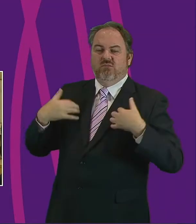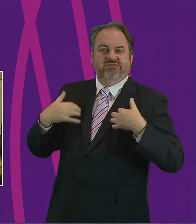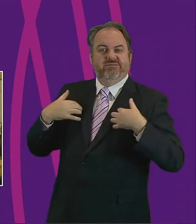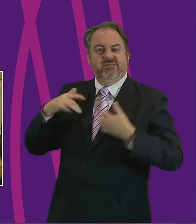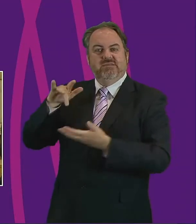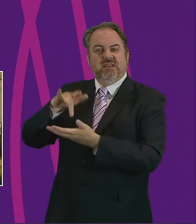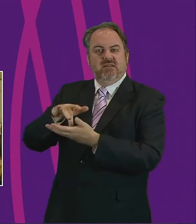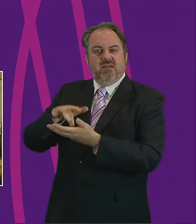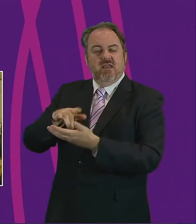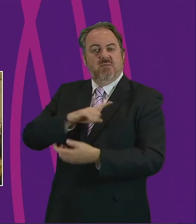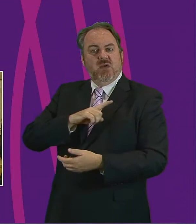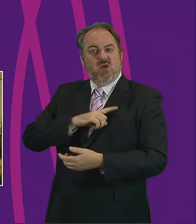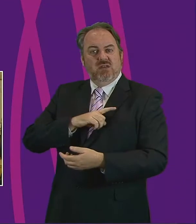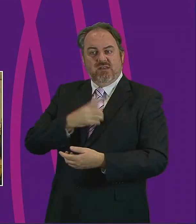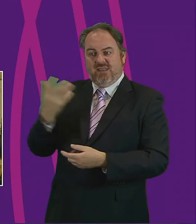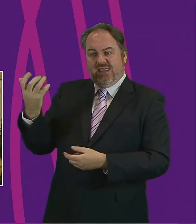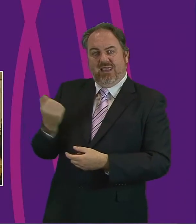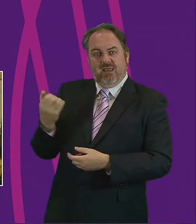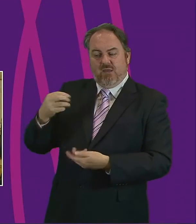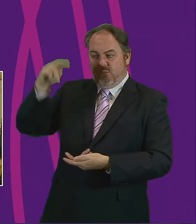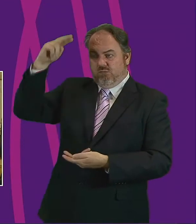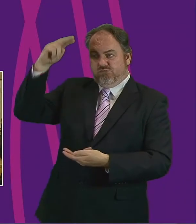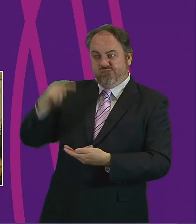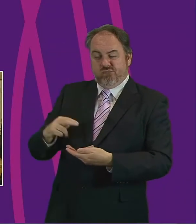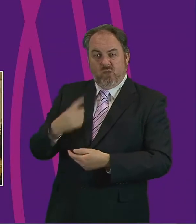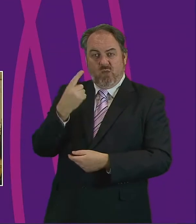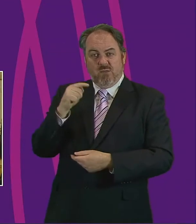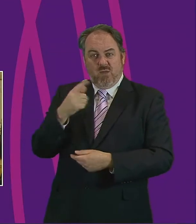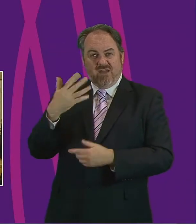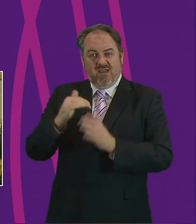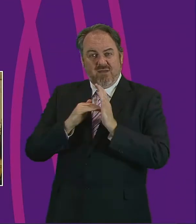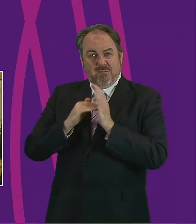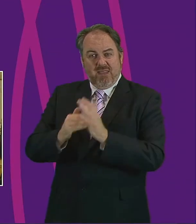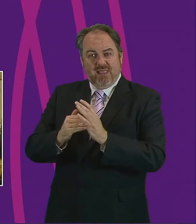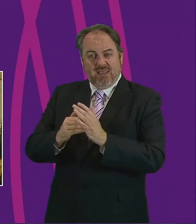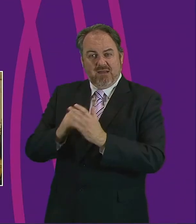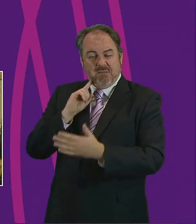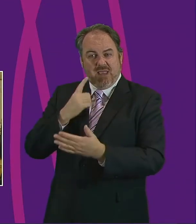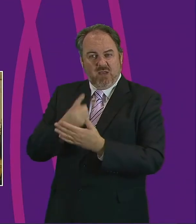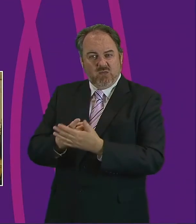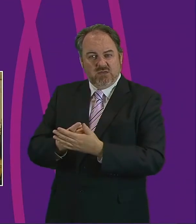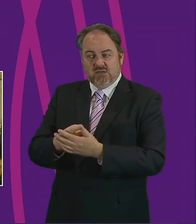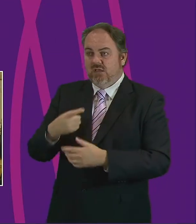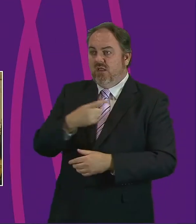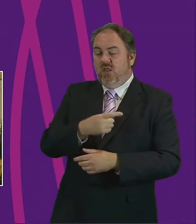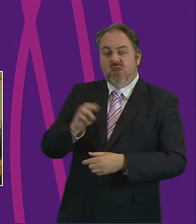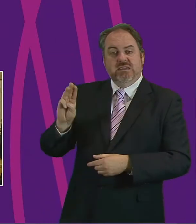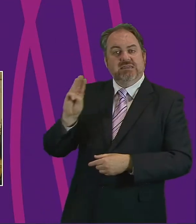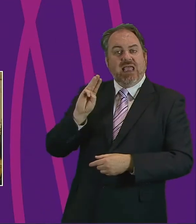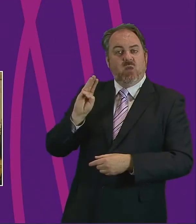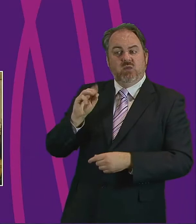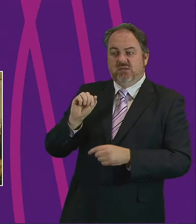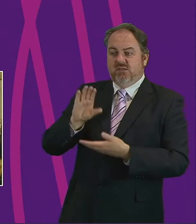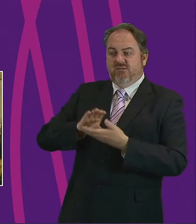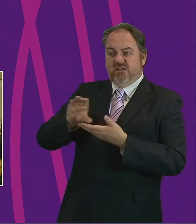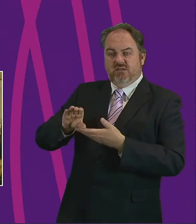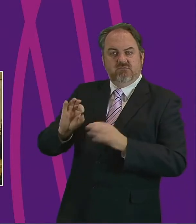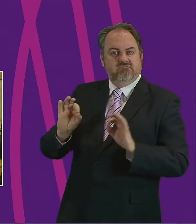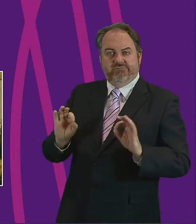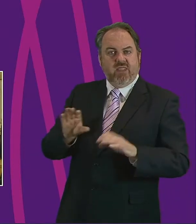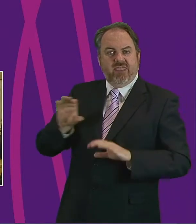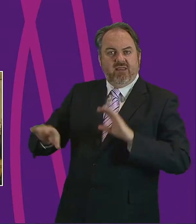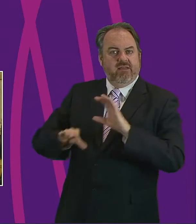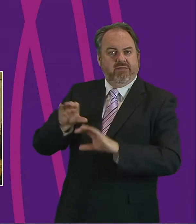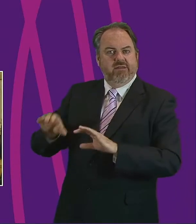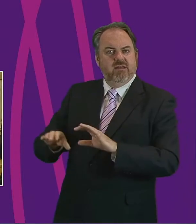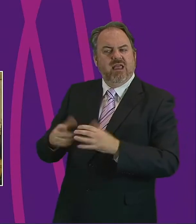year of £1.5 million. And Scouts Scotland has had no funding from the Third Sector Resilience Fund. So can I ask, what support can